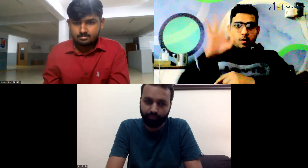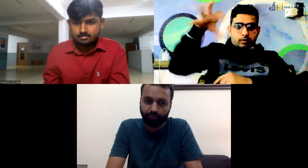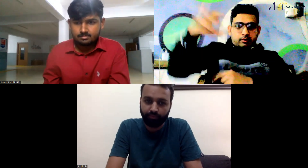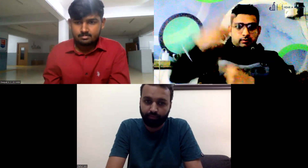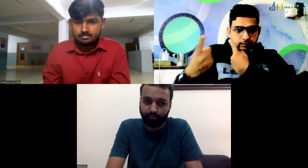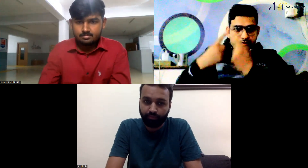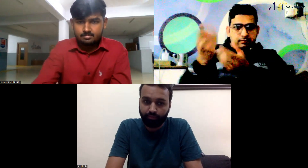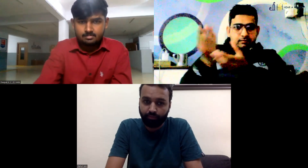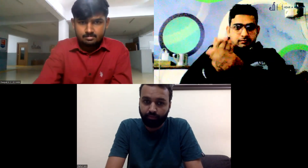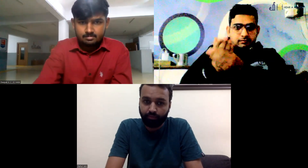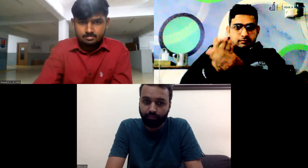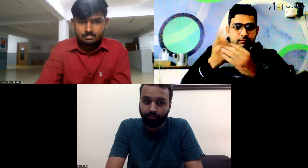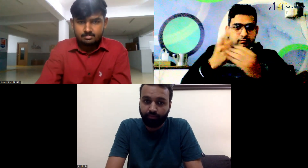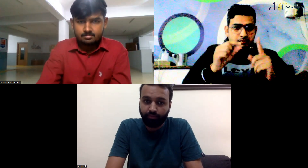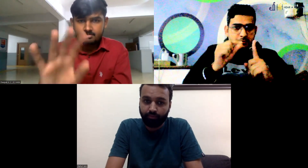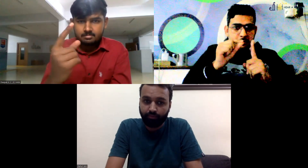visa.